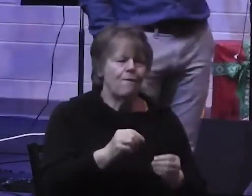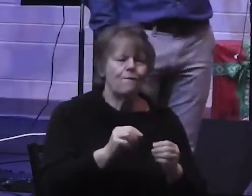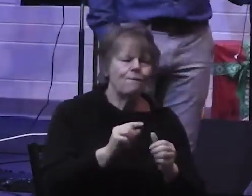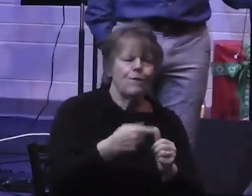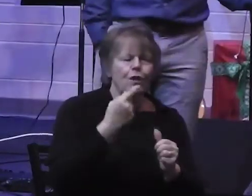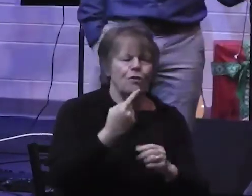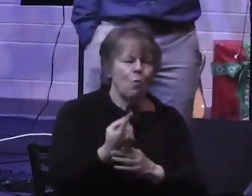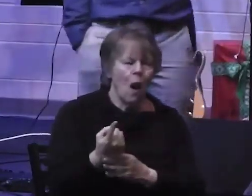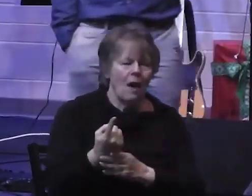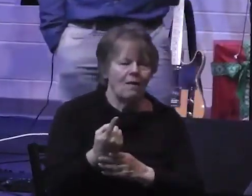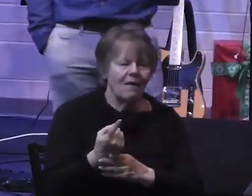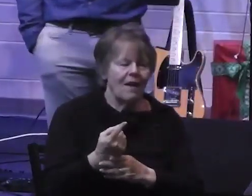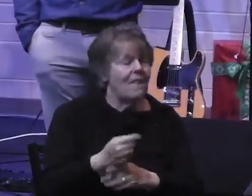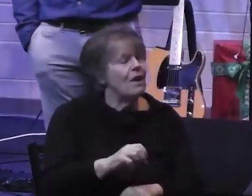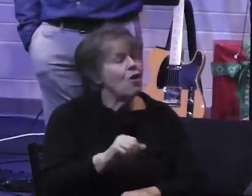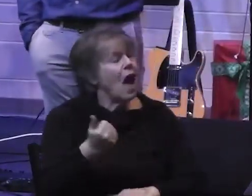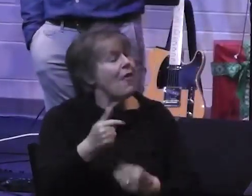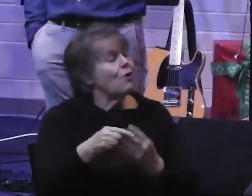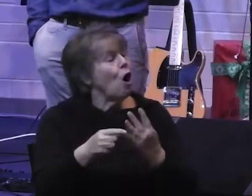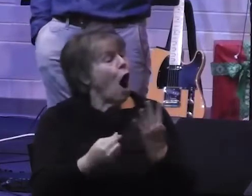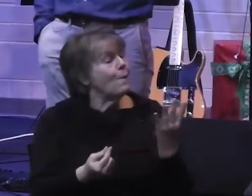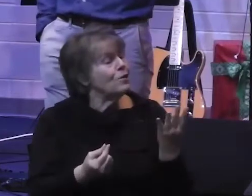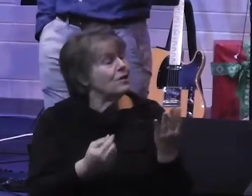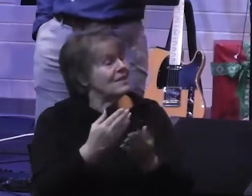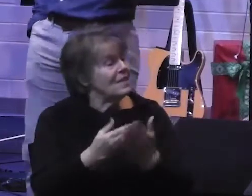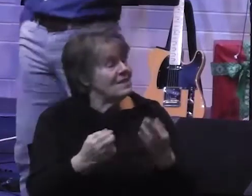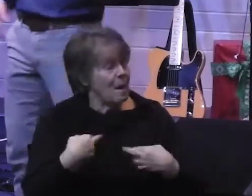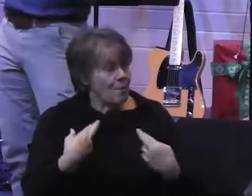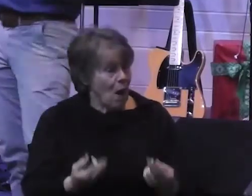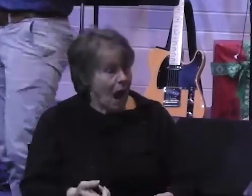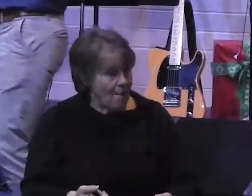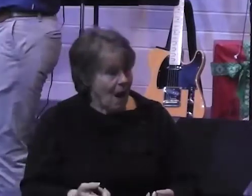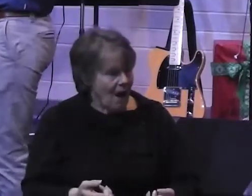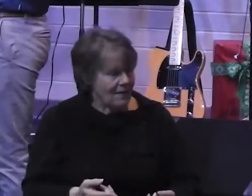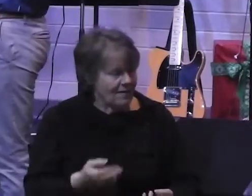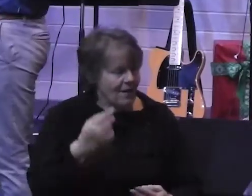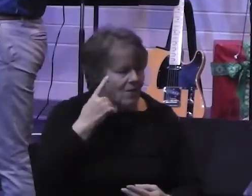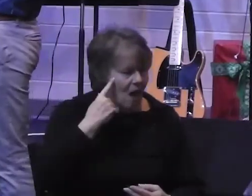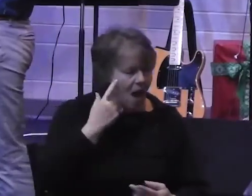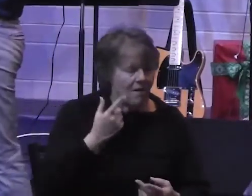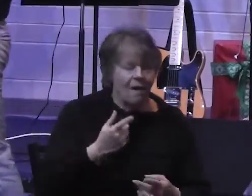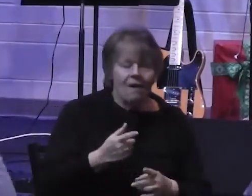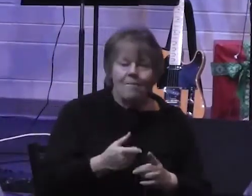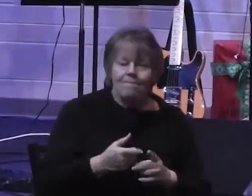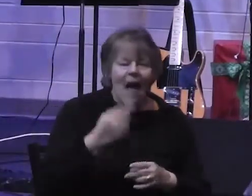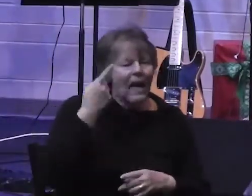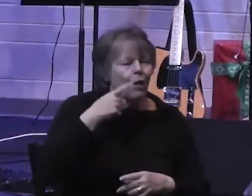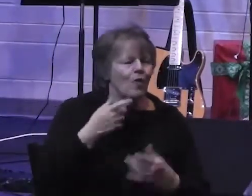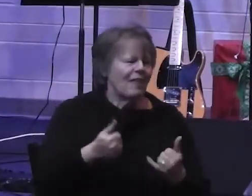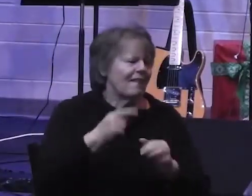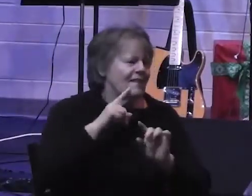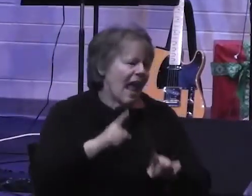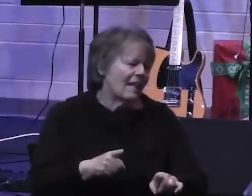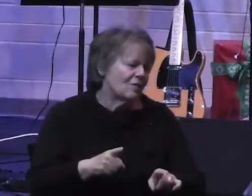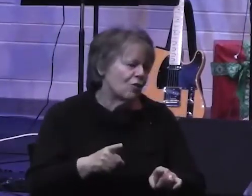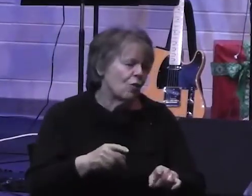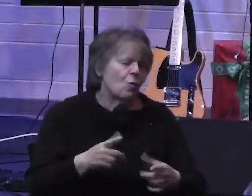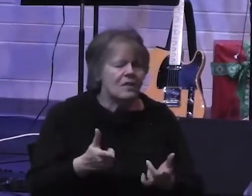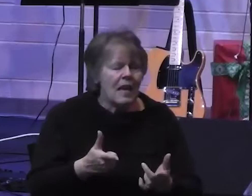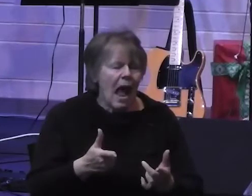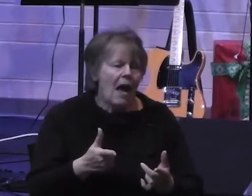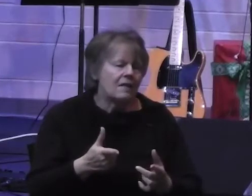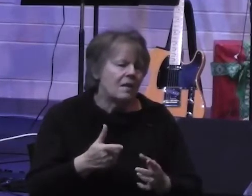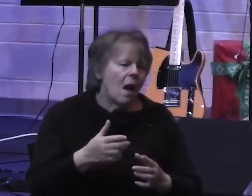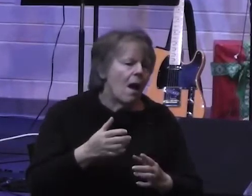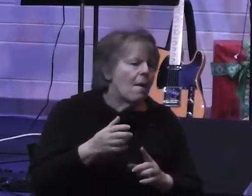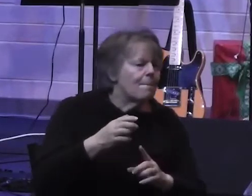second option, some rabbis argued for. I don't think it was as popular, but for me personally, being a father